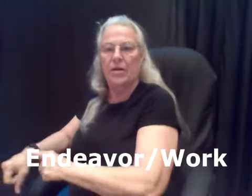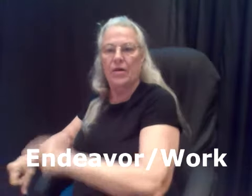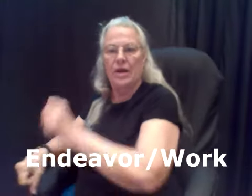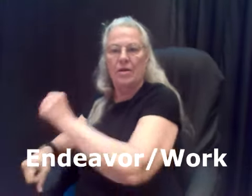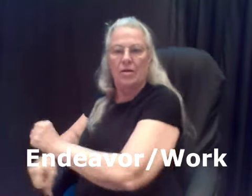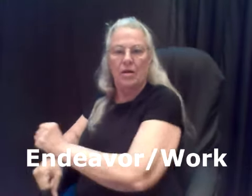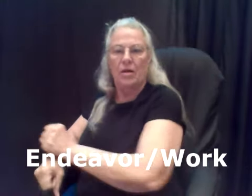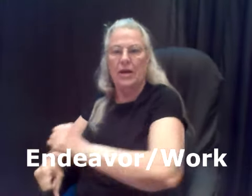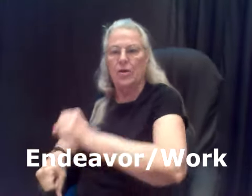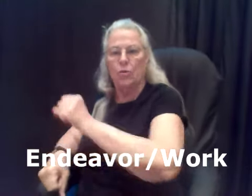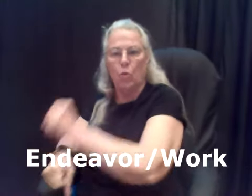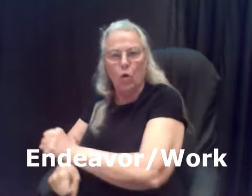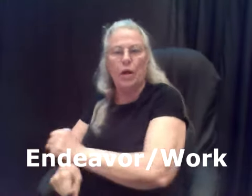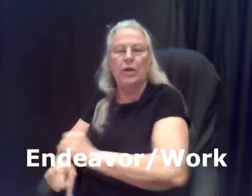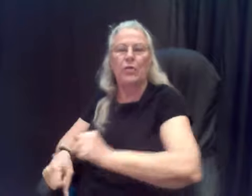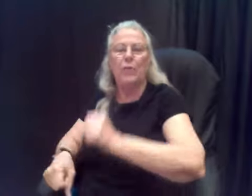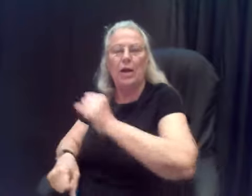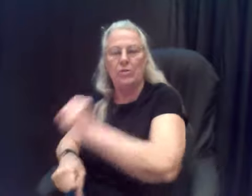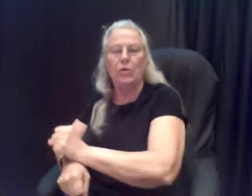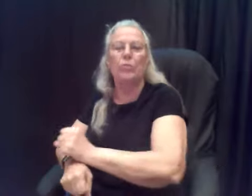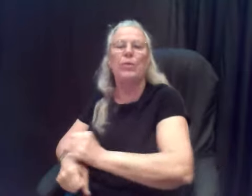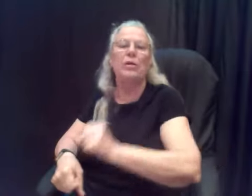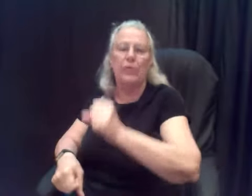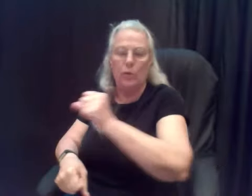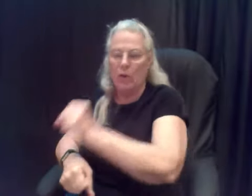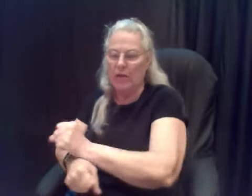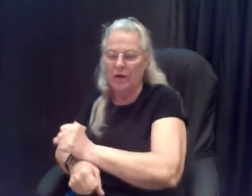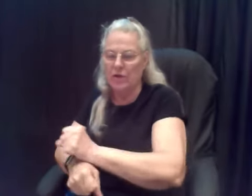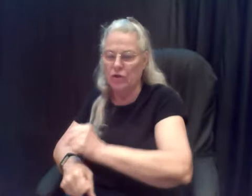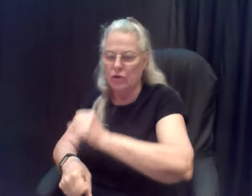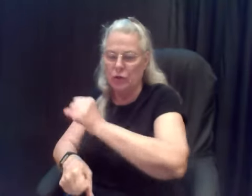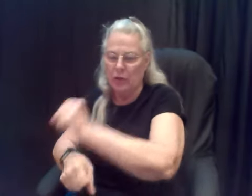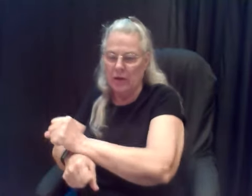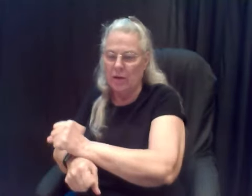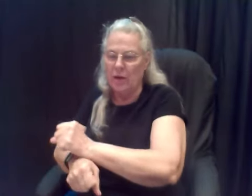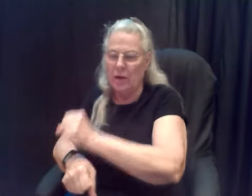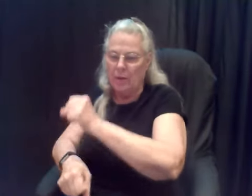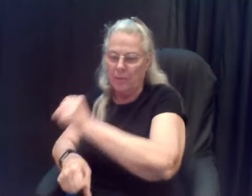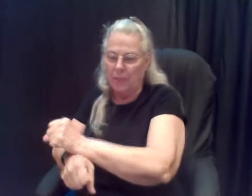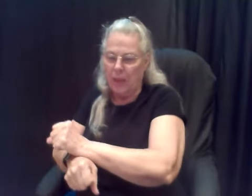area, like you're working, you're pounding, you're building, whatever it is you're doing there.